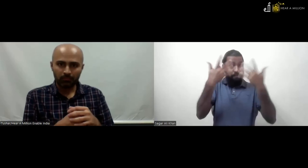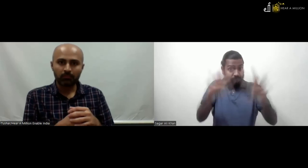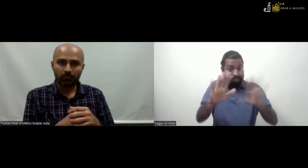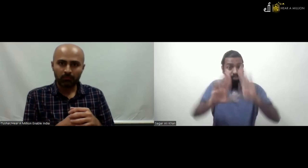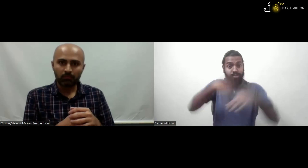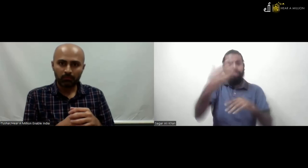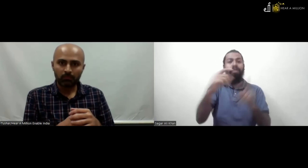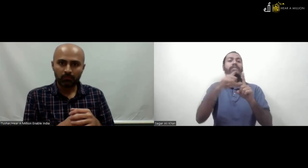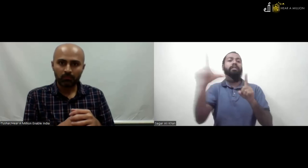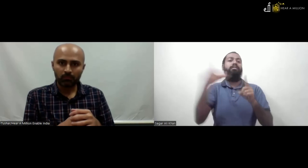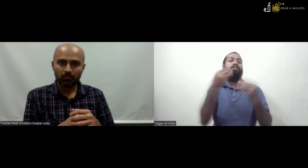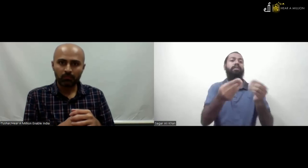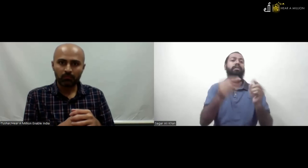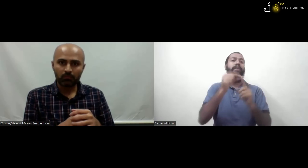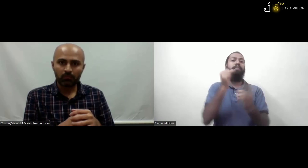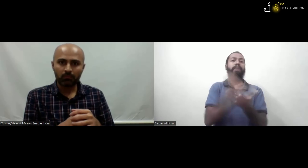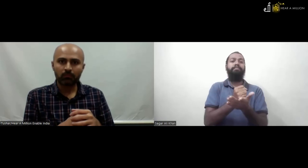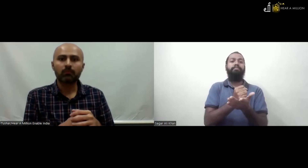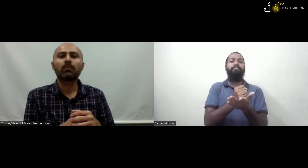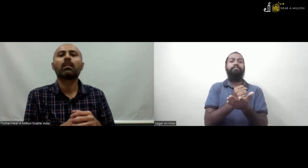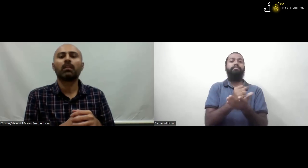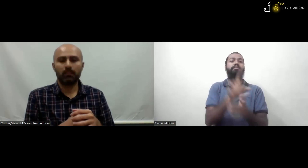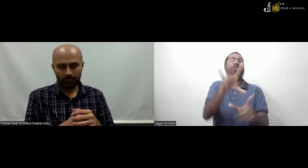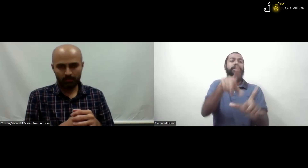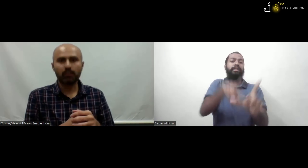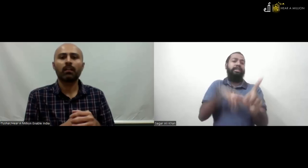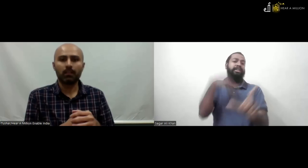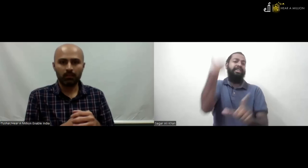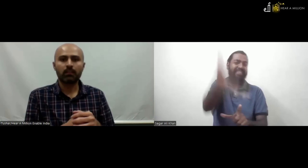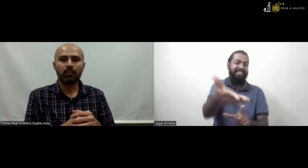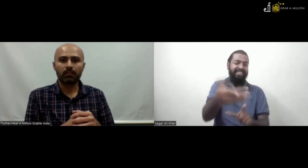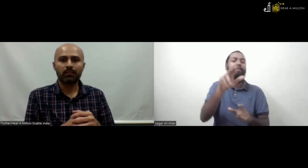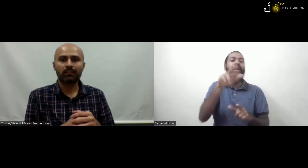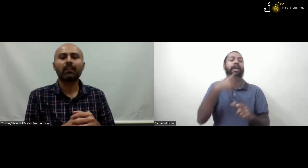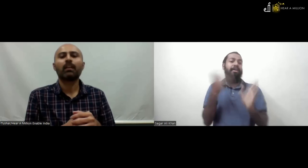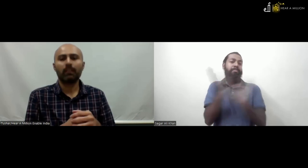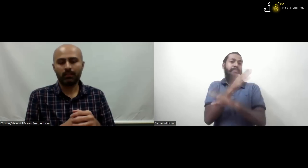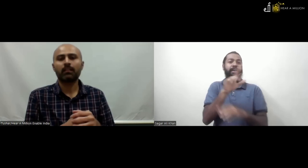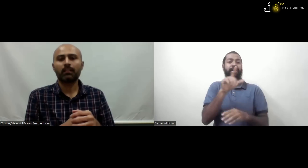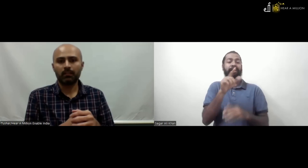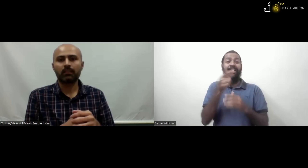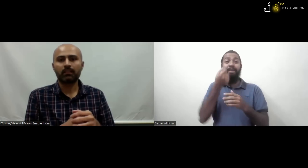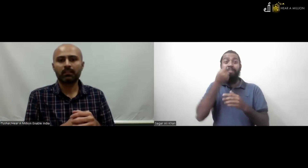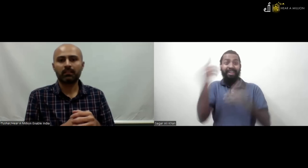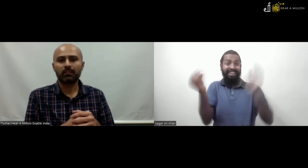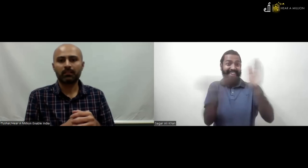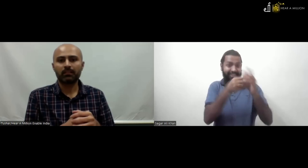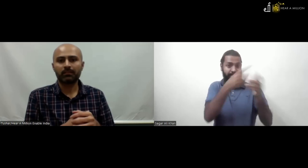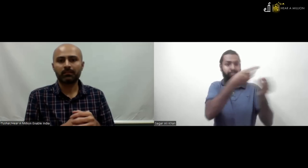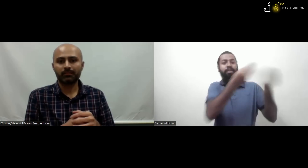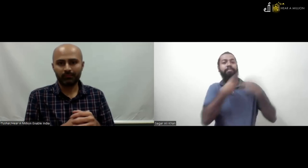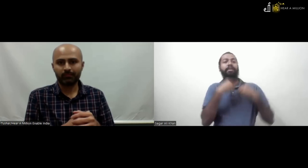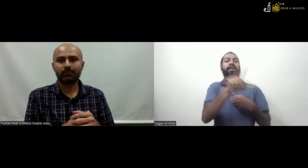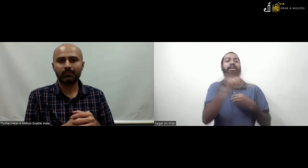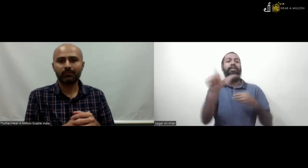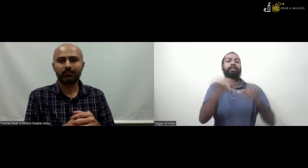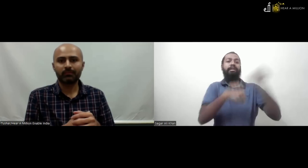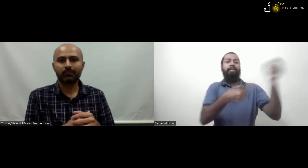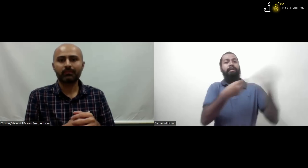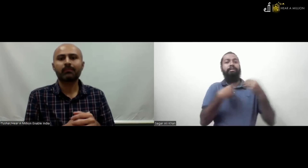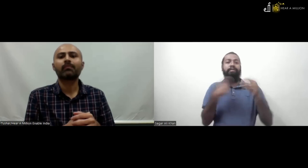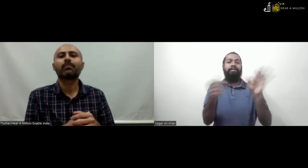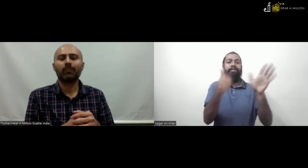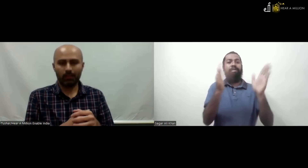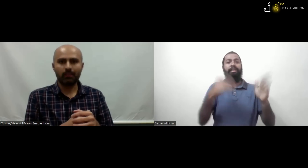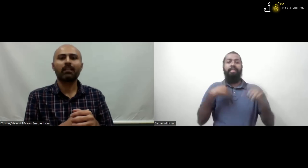is provided. That is the first step. And only then after after some